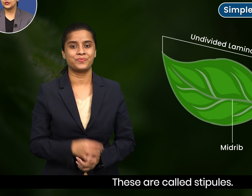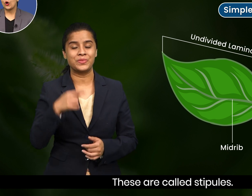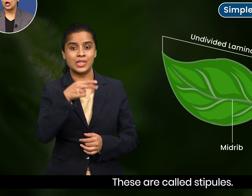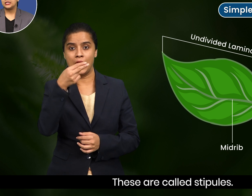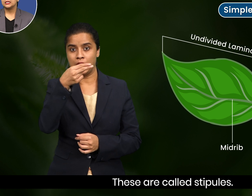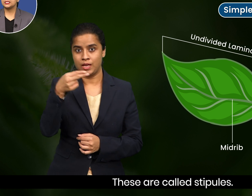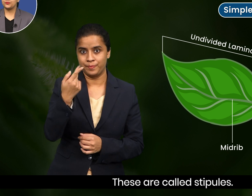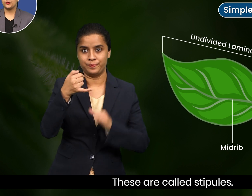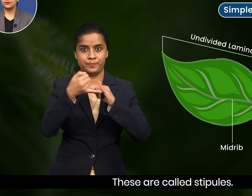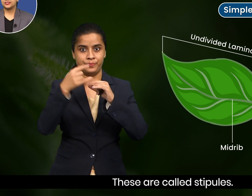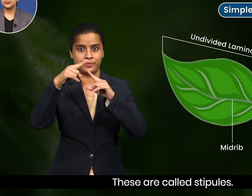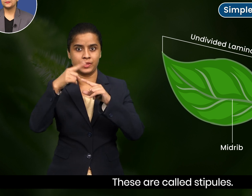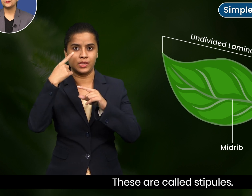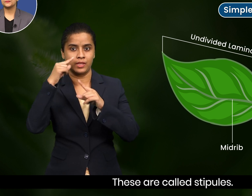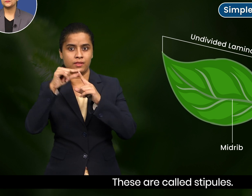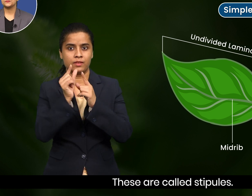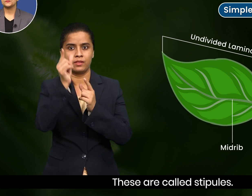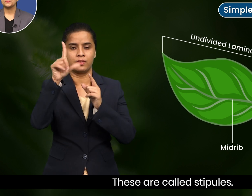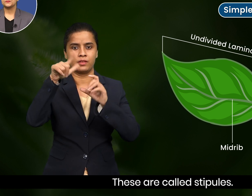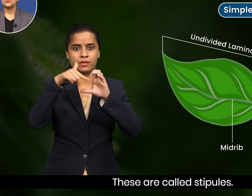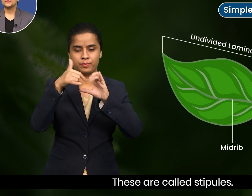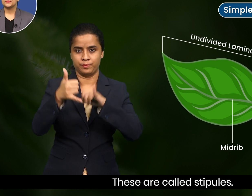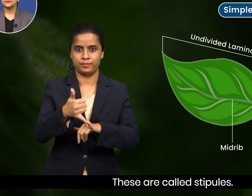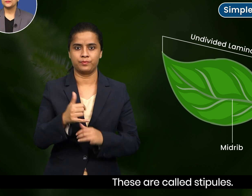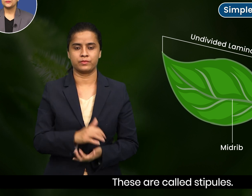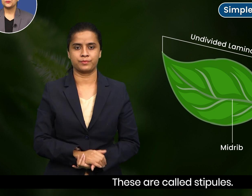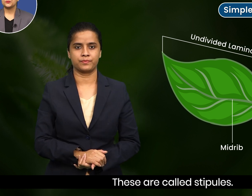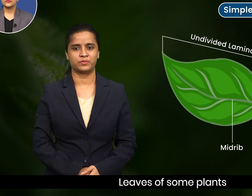These are called stipules.